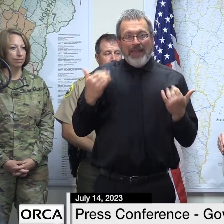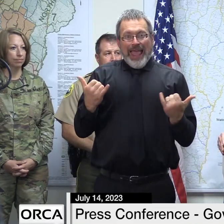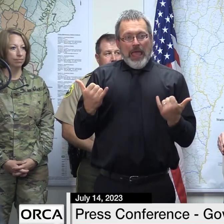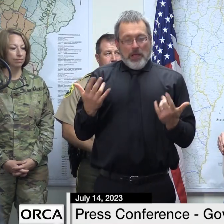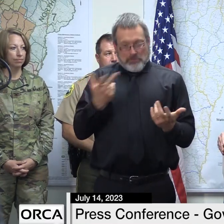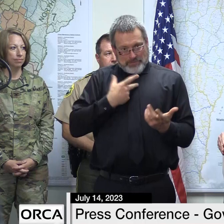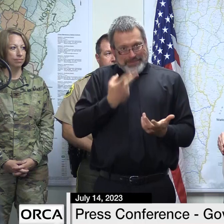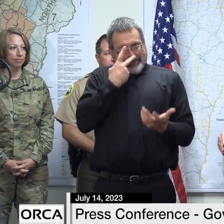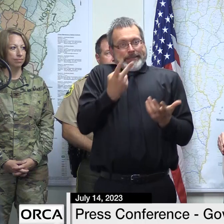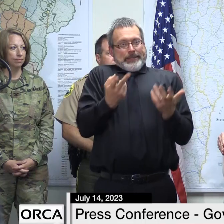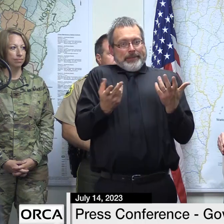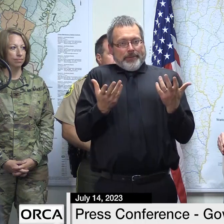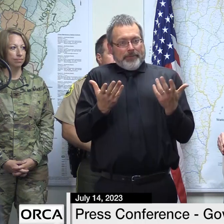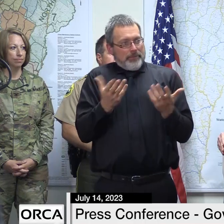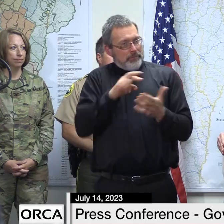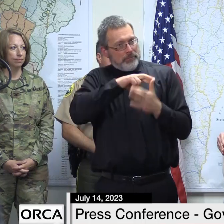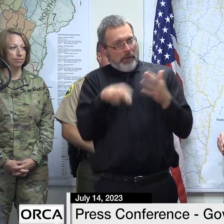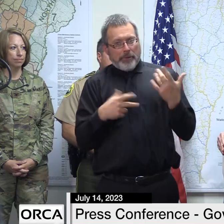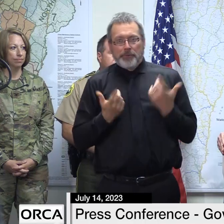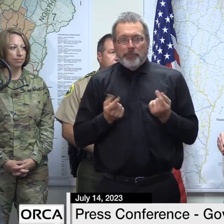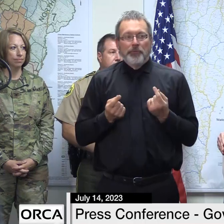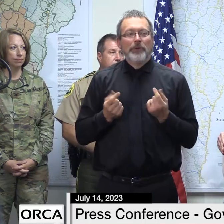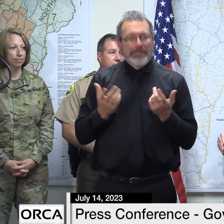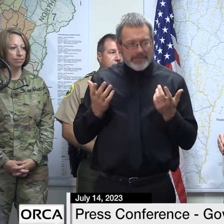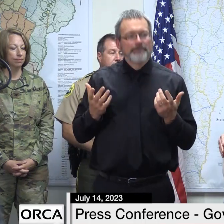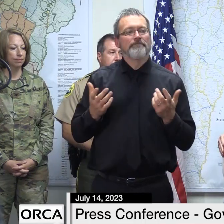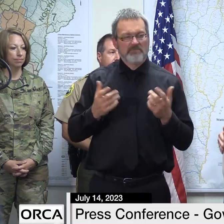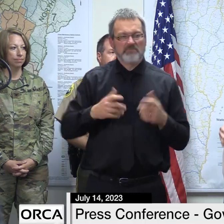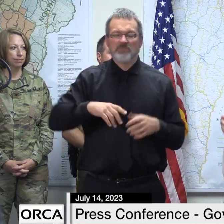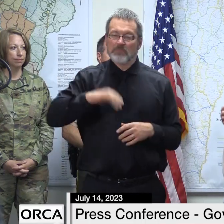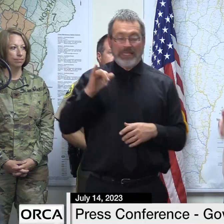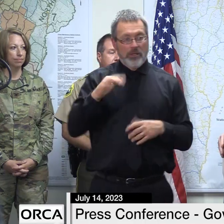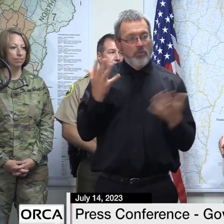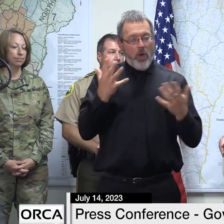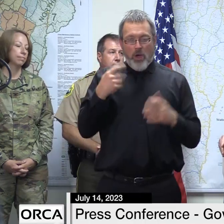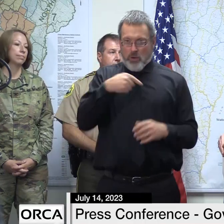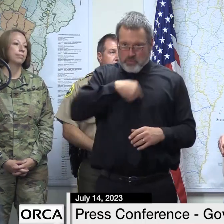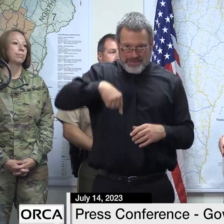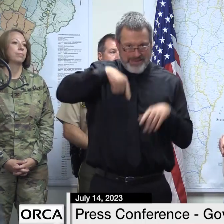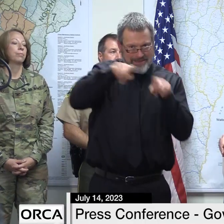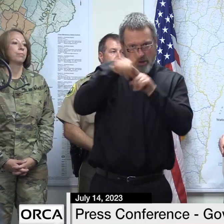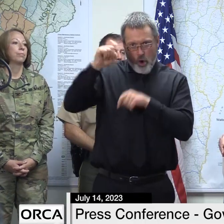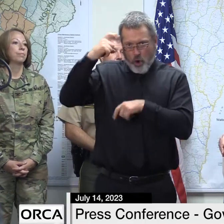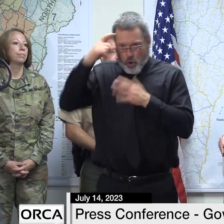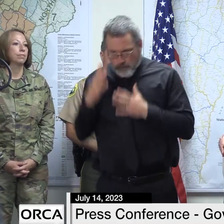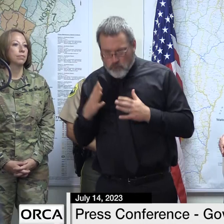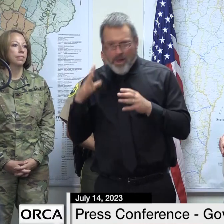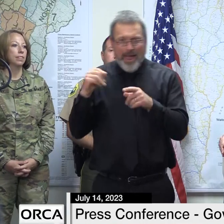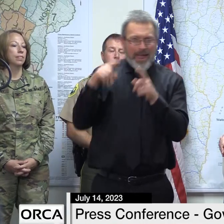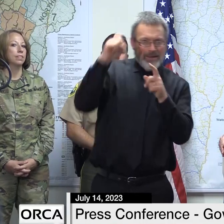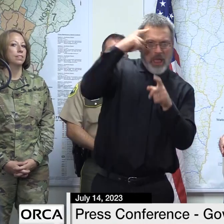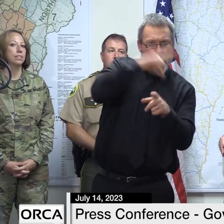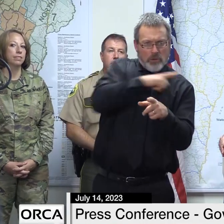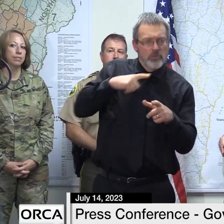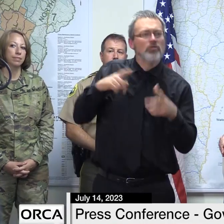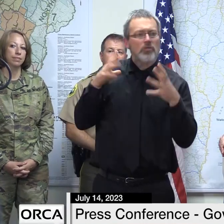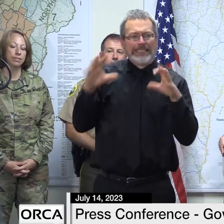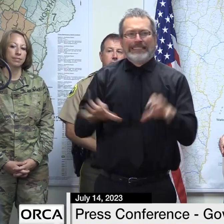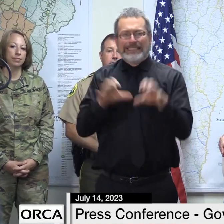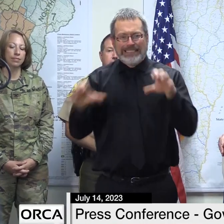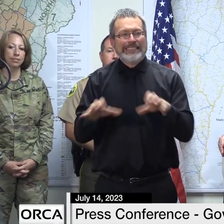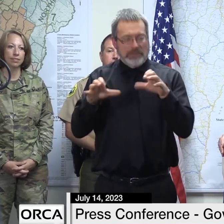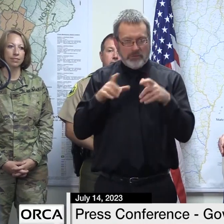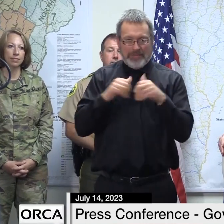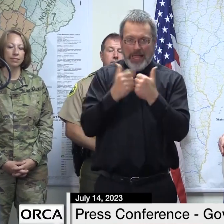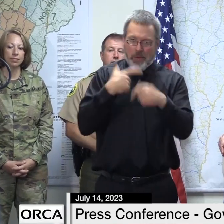will continue to do all we can to work on that and to alleviate that. Could you give us a